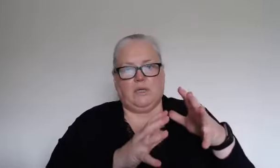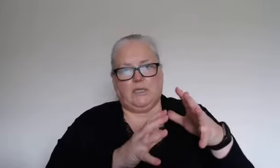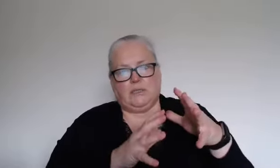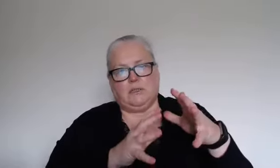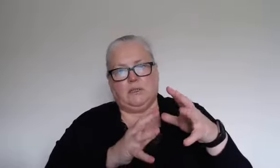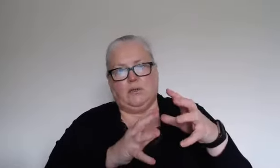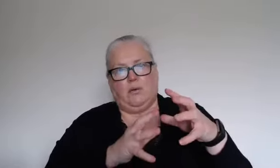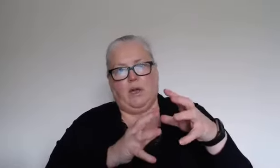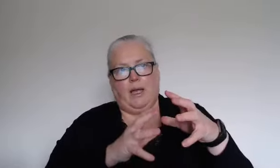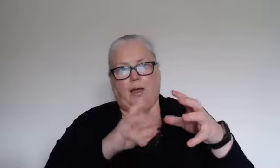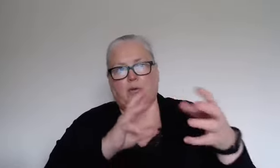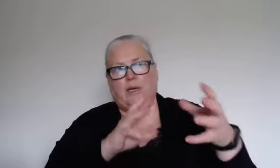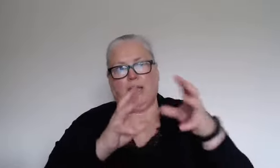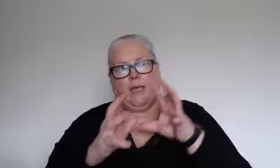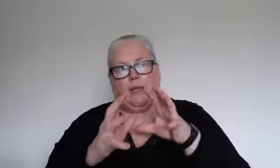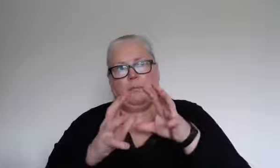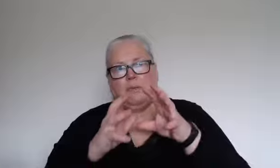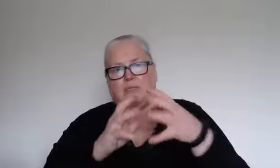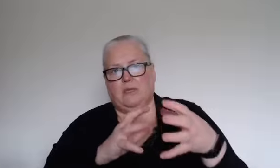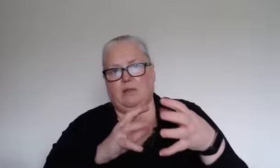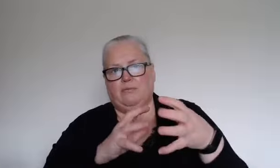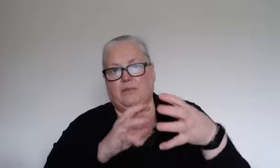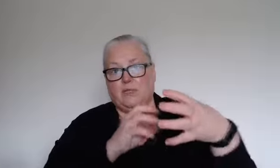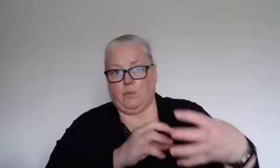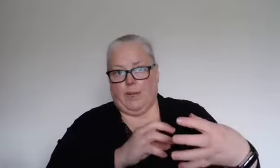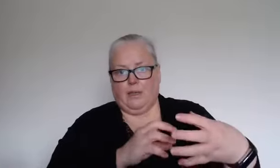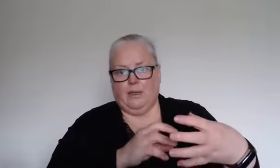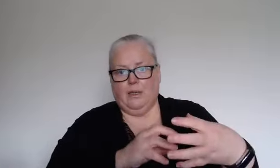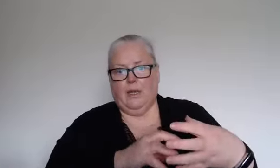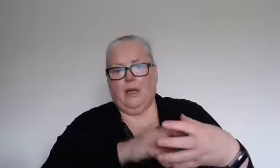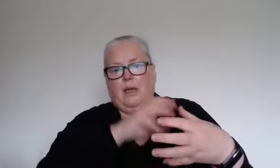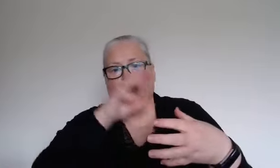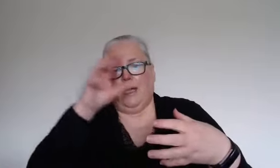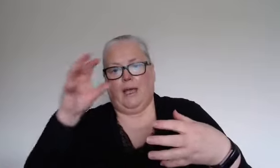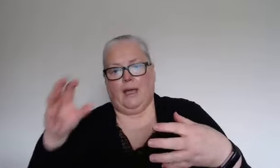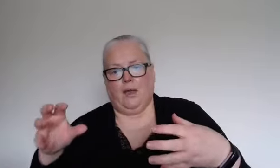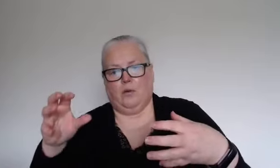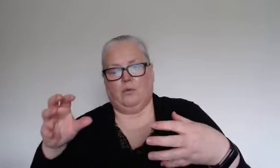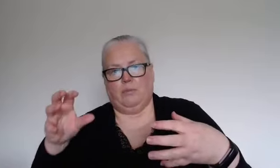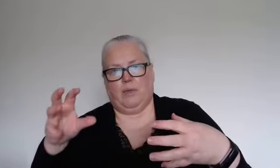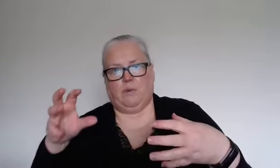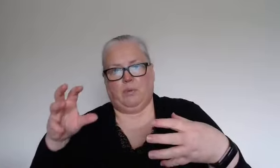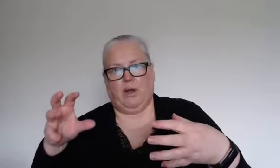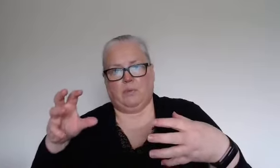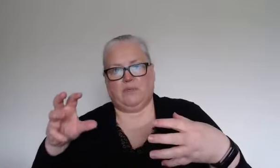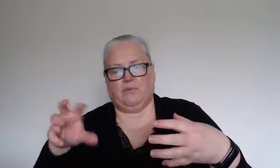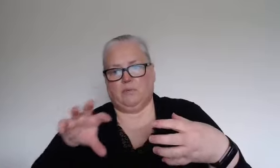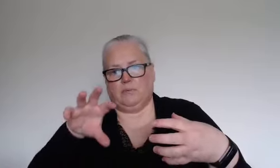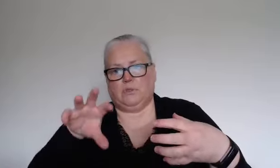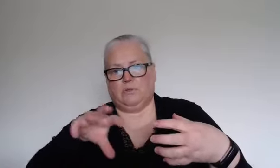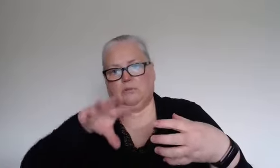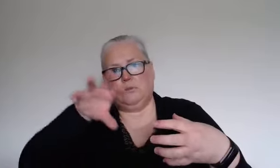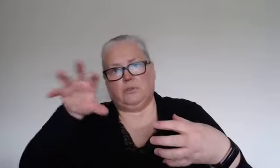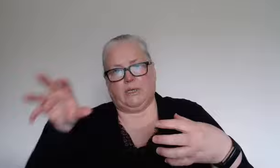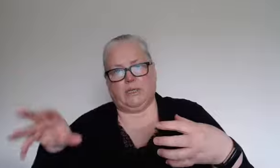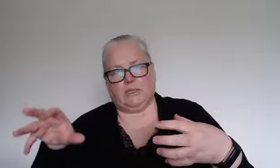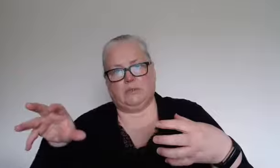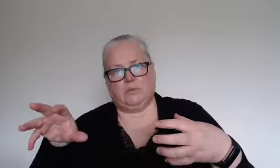at, how can I help myself this way, and how maybe perhaps if I'm drinking too